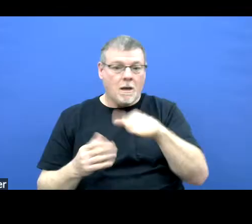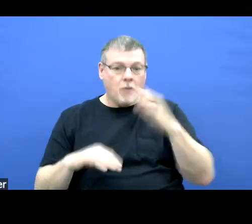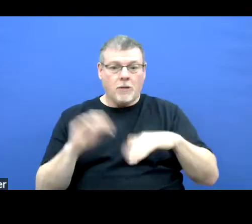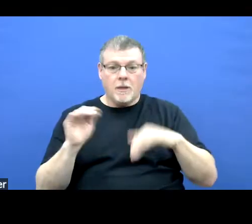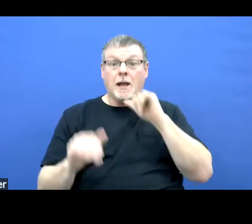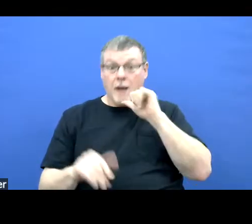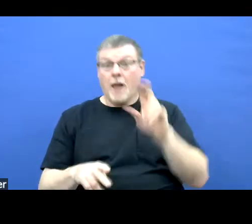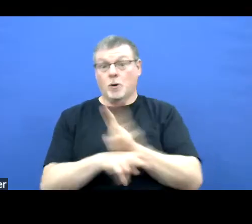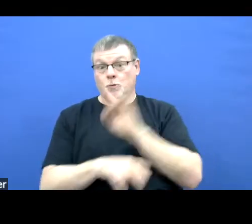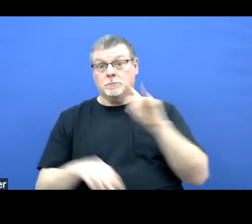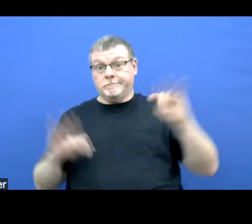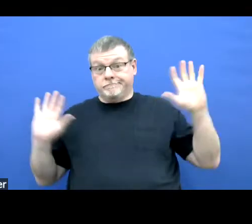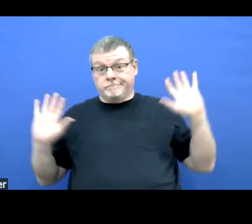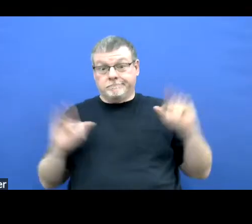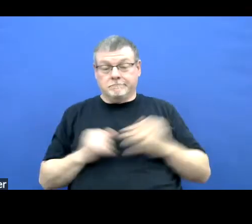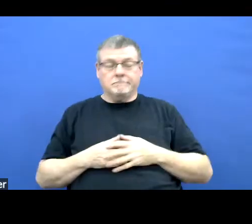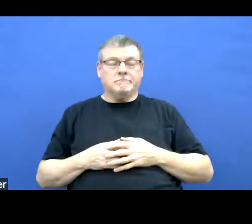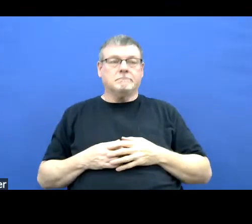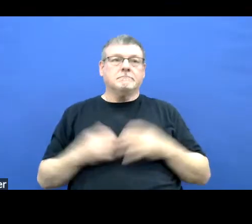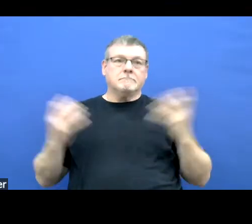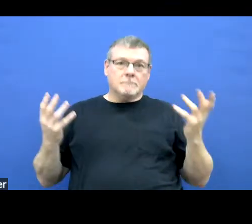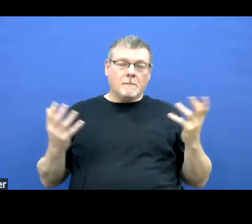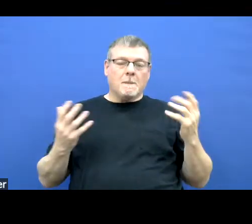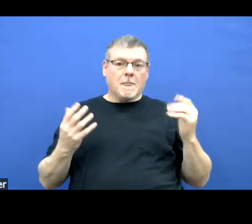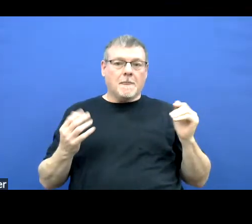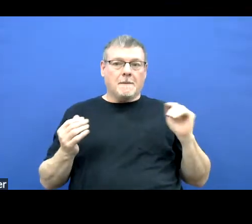shoot fireworks.